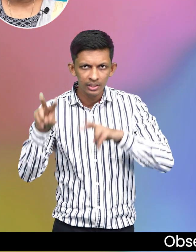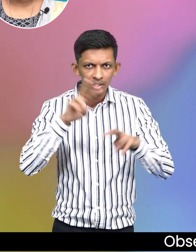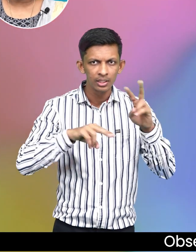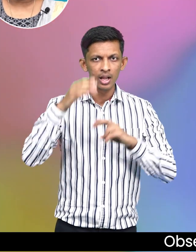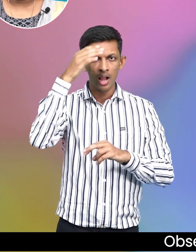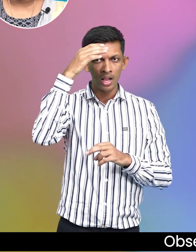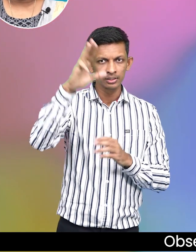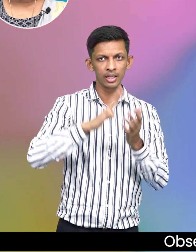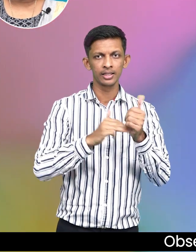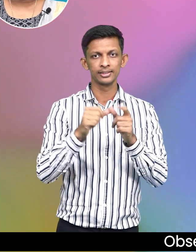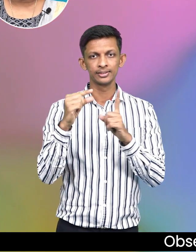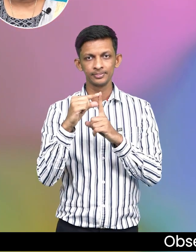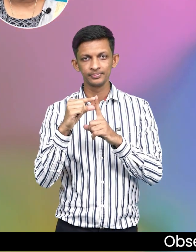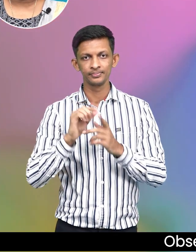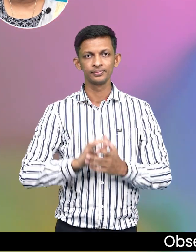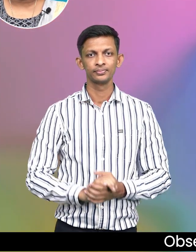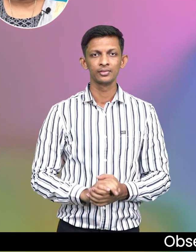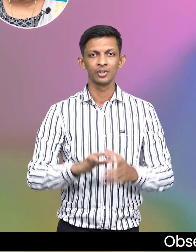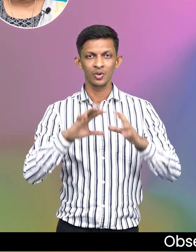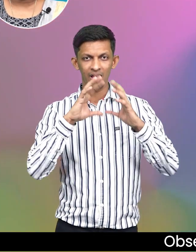Observe the concept map.